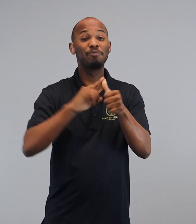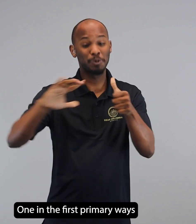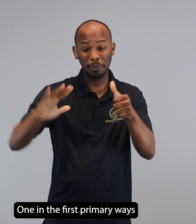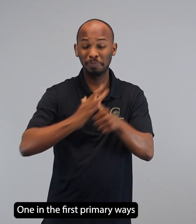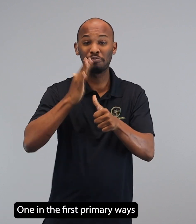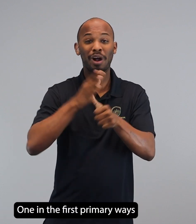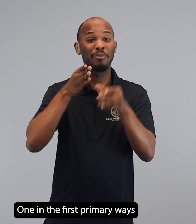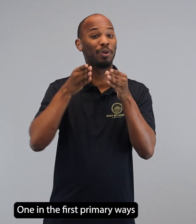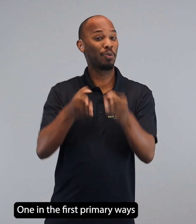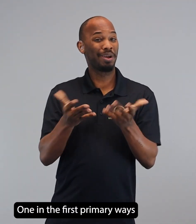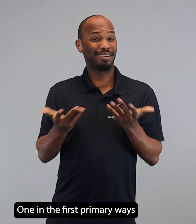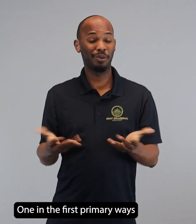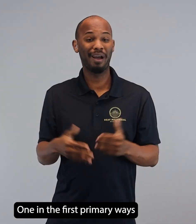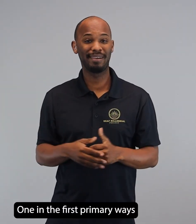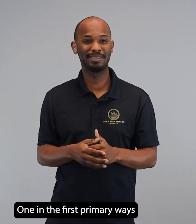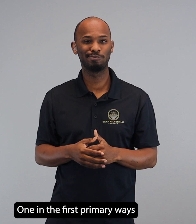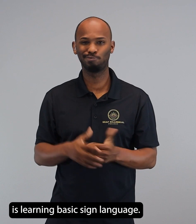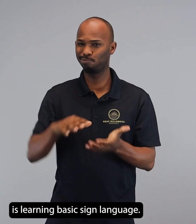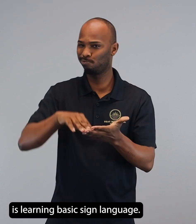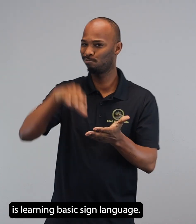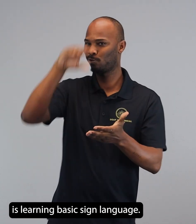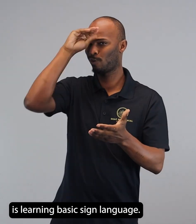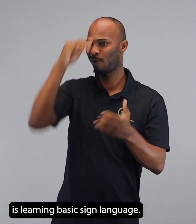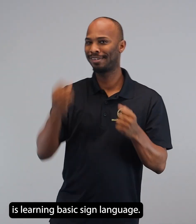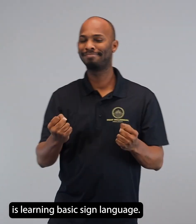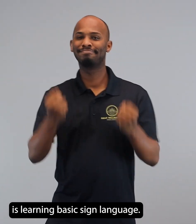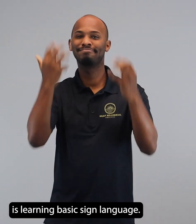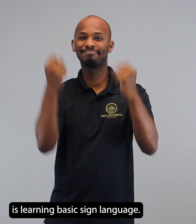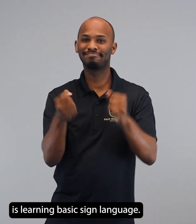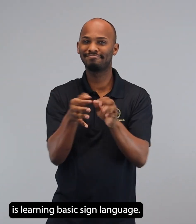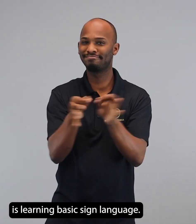One of the first primary ways is learning basic sign language.